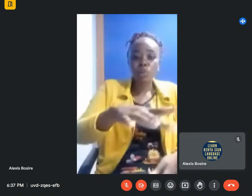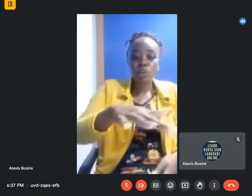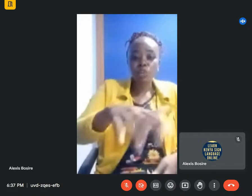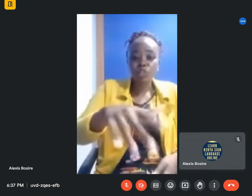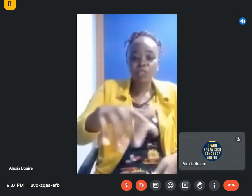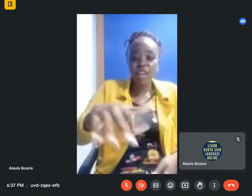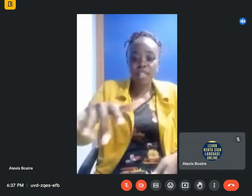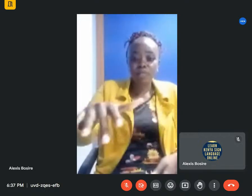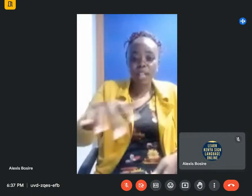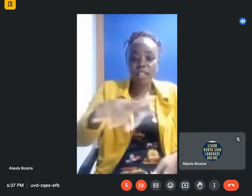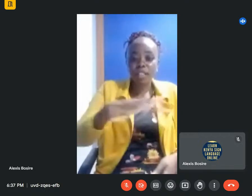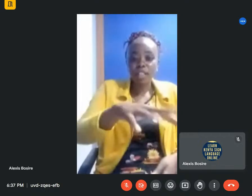So finger spell,